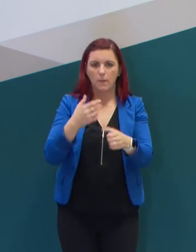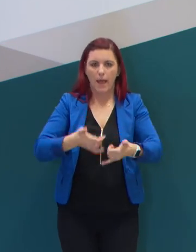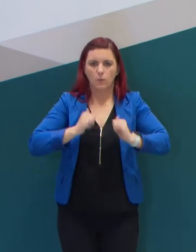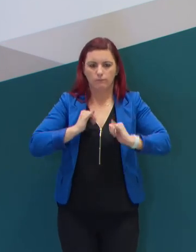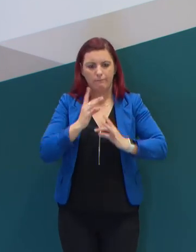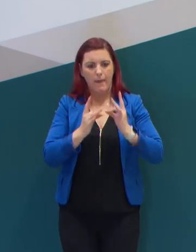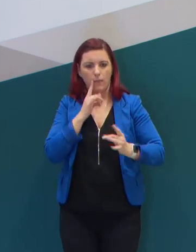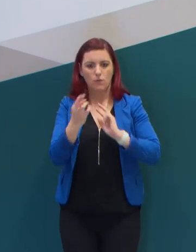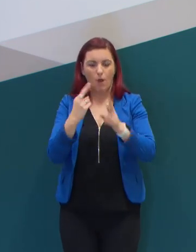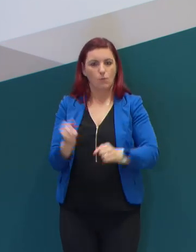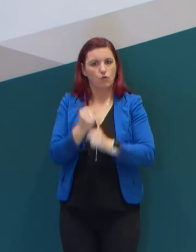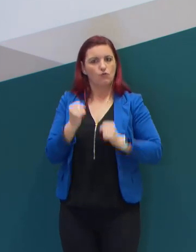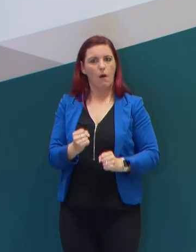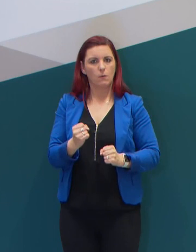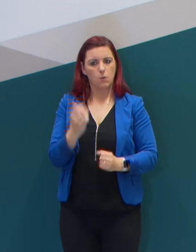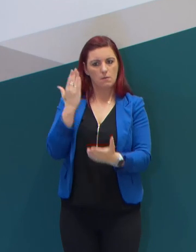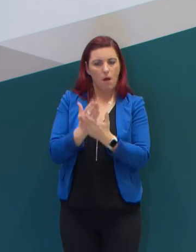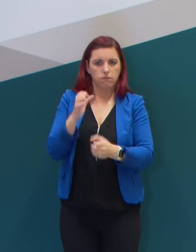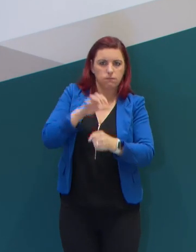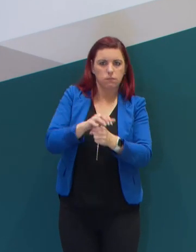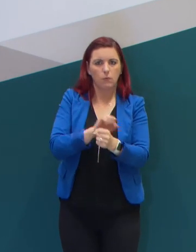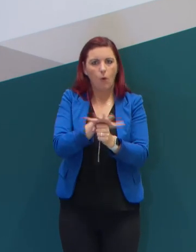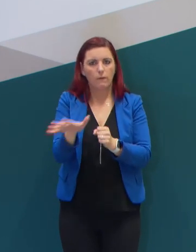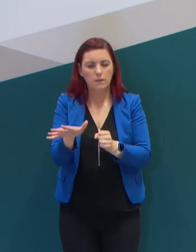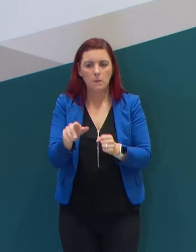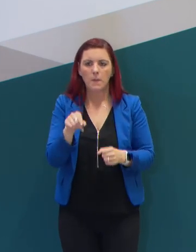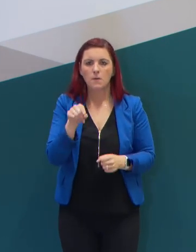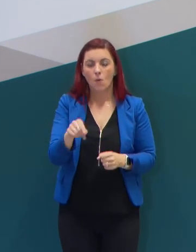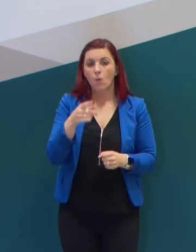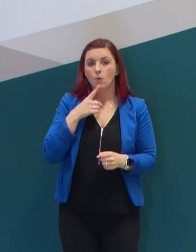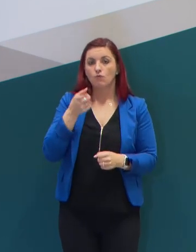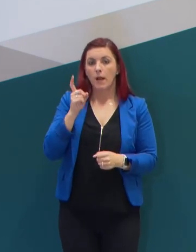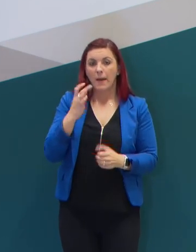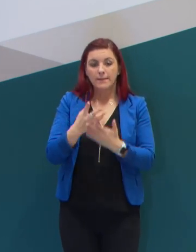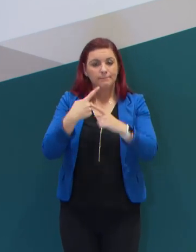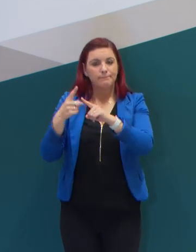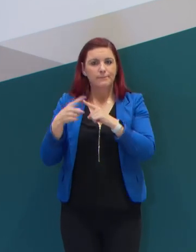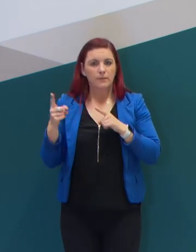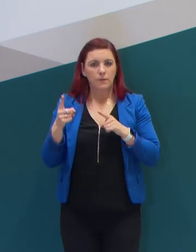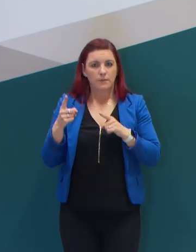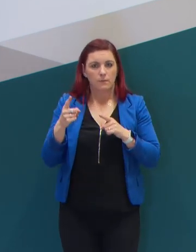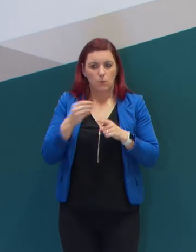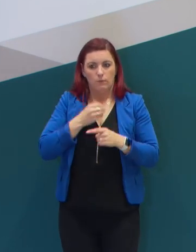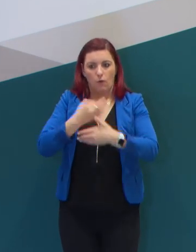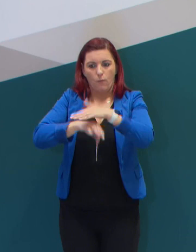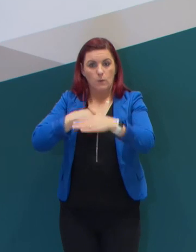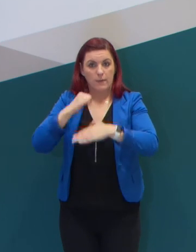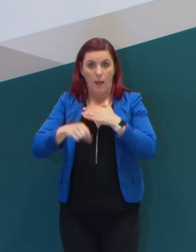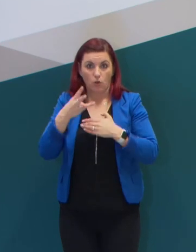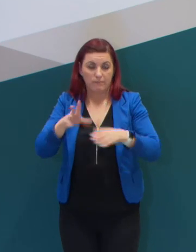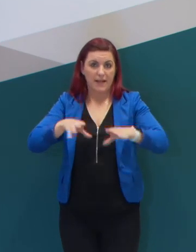have to the disease. And we recommended a number of different public health measures to government, which have been